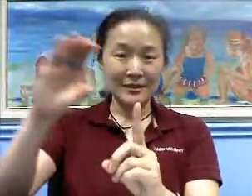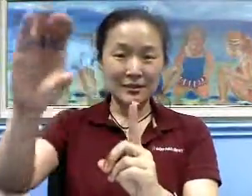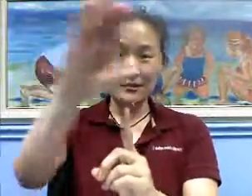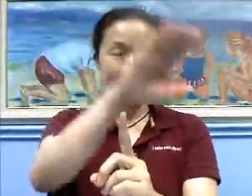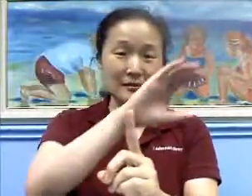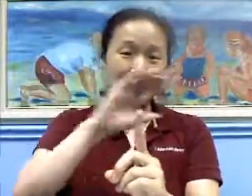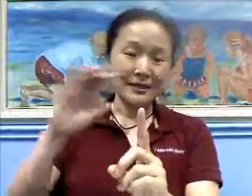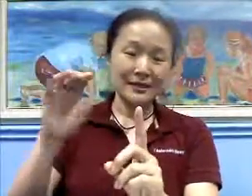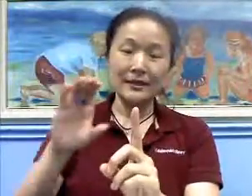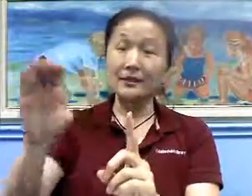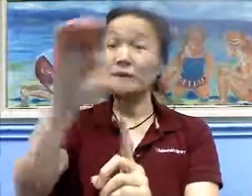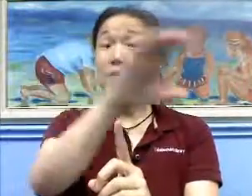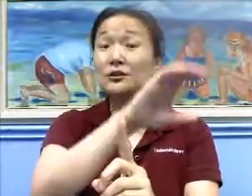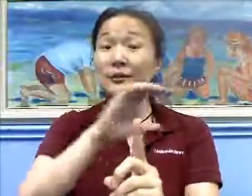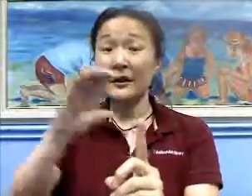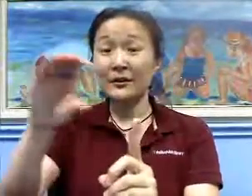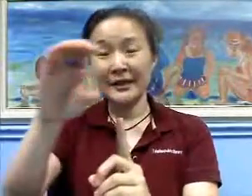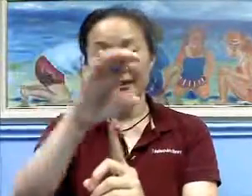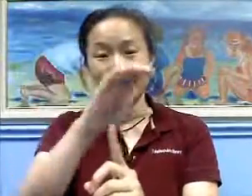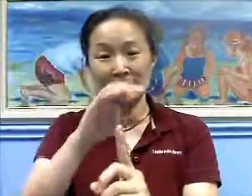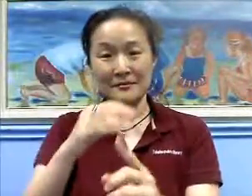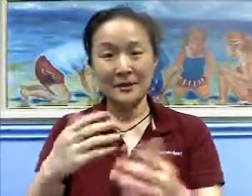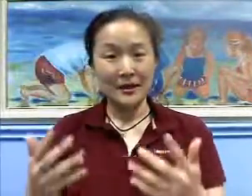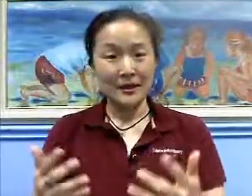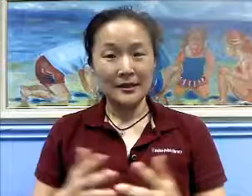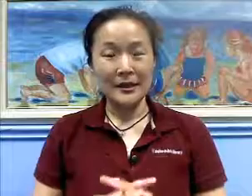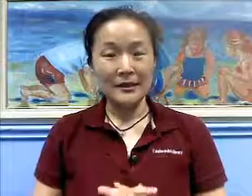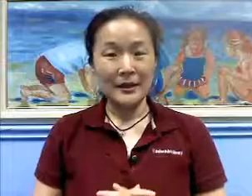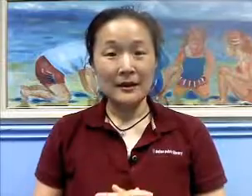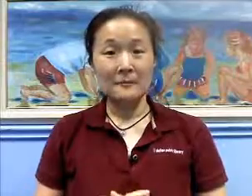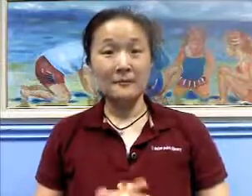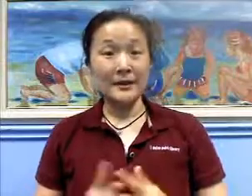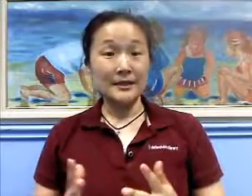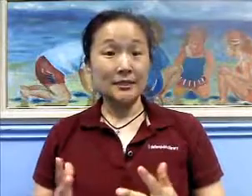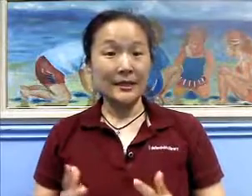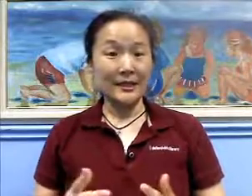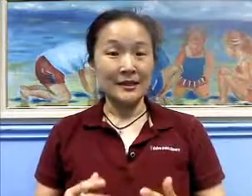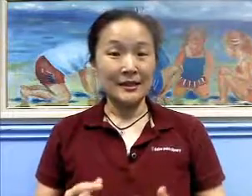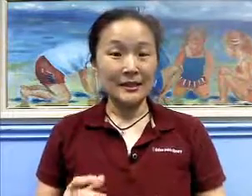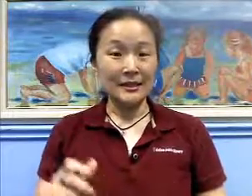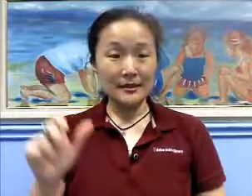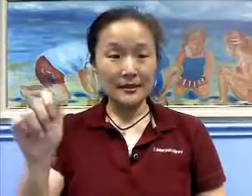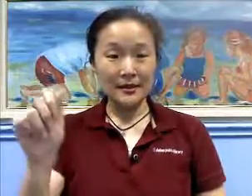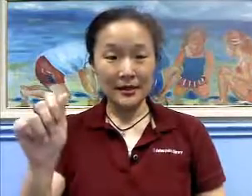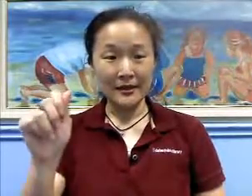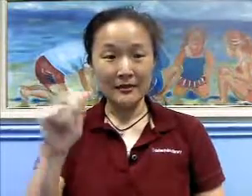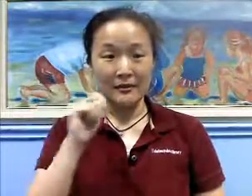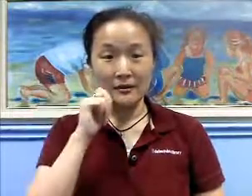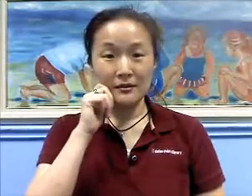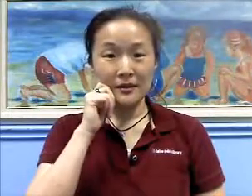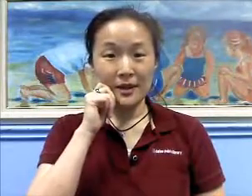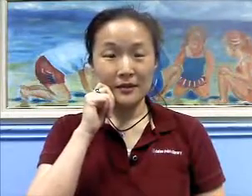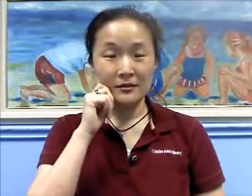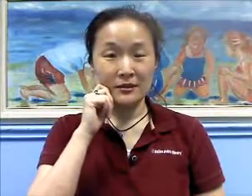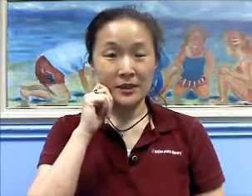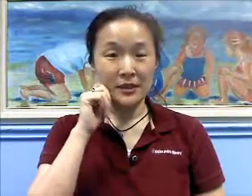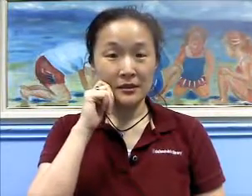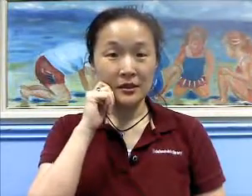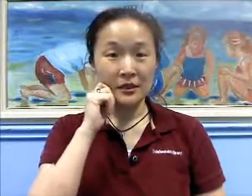circle around. It's like the culture around here. Next we have race or ethnicity. Take your cheek and just kind of